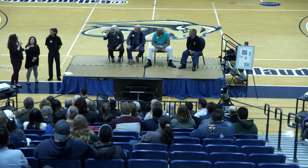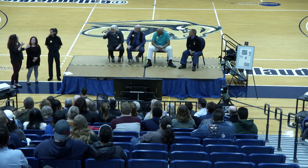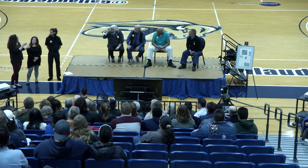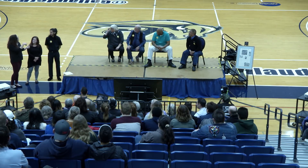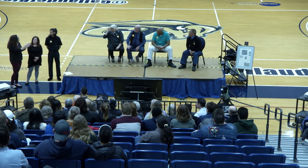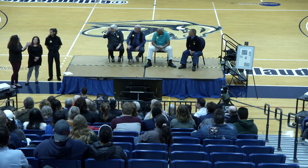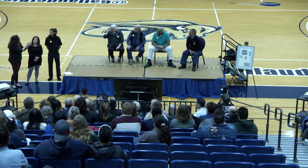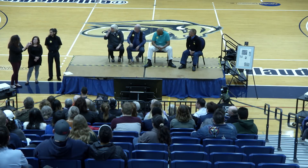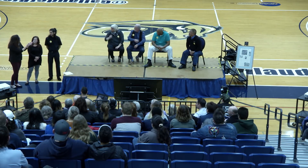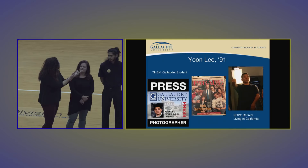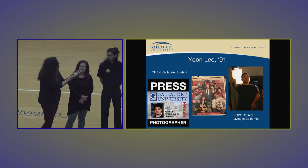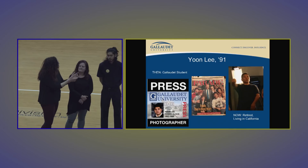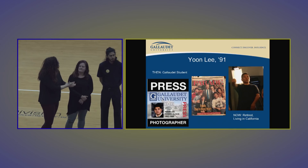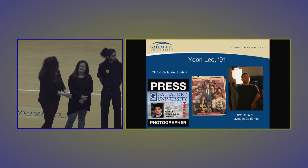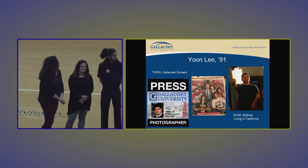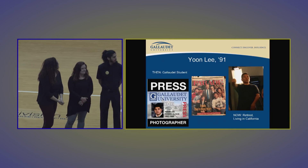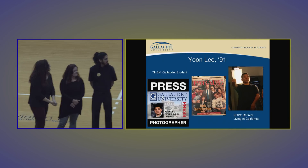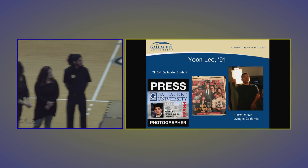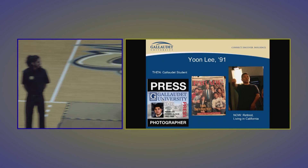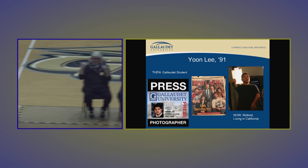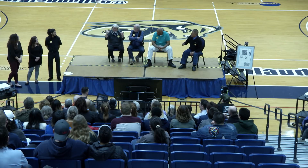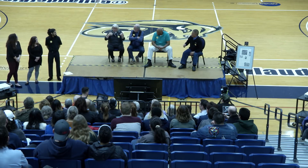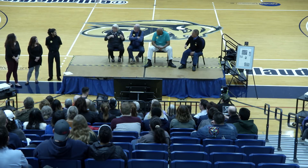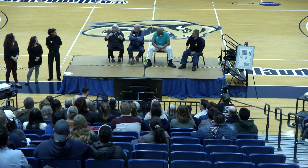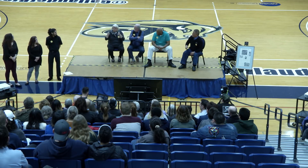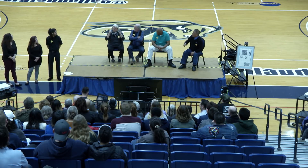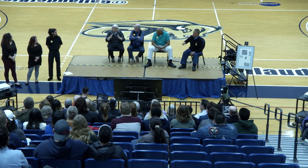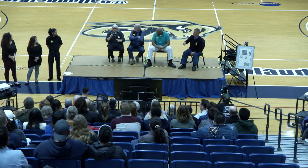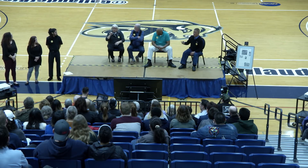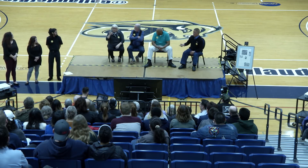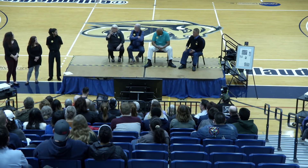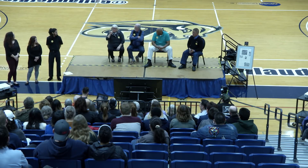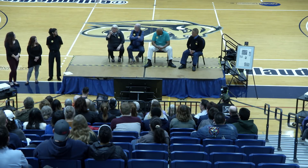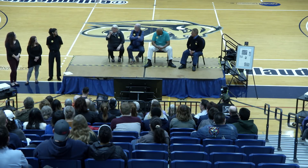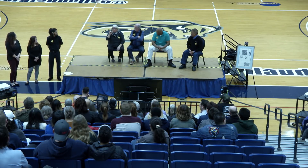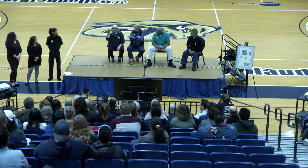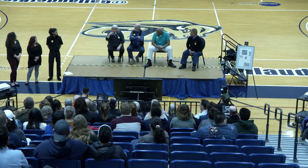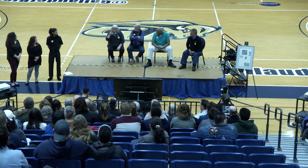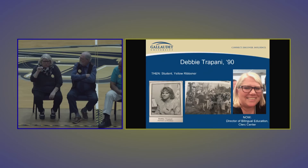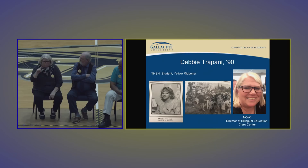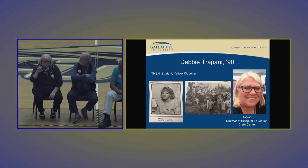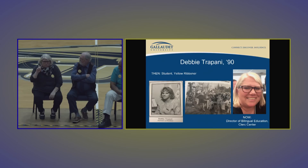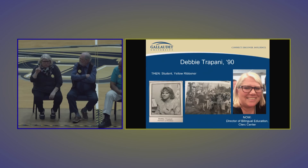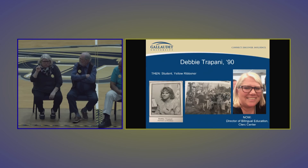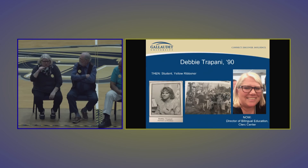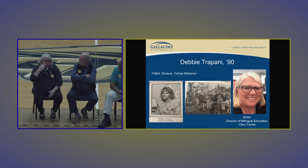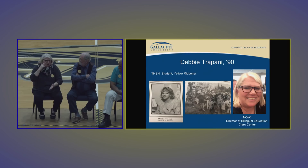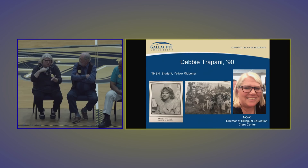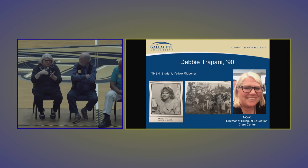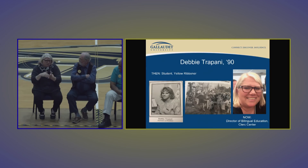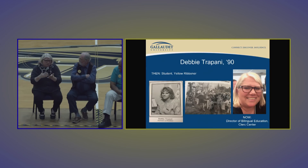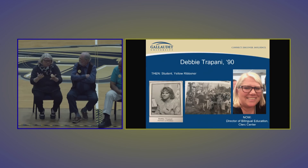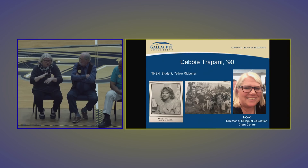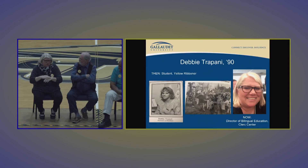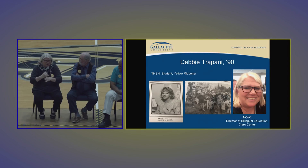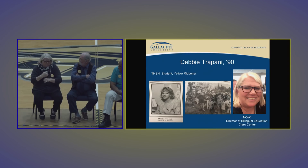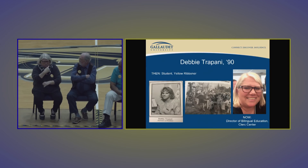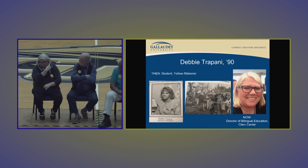question. What are you all doing now? Well, I'm now director of bilingual education at the Clare Center